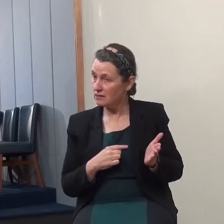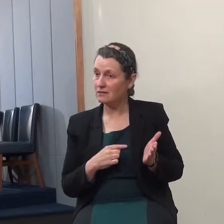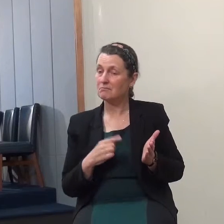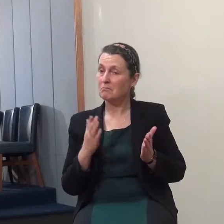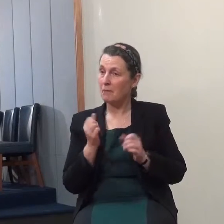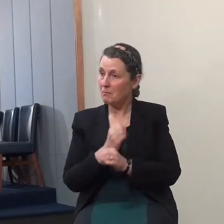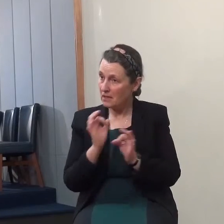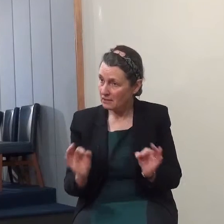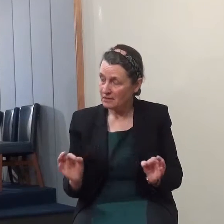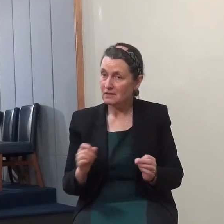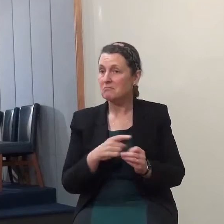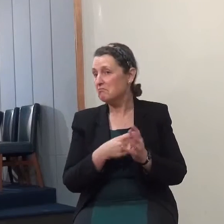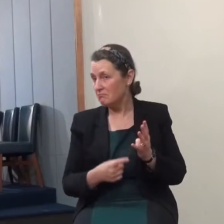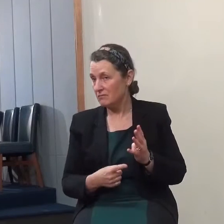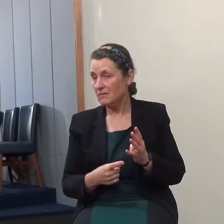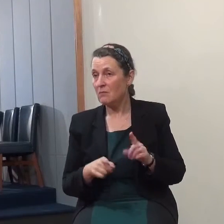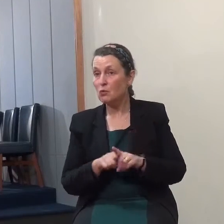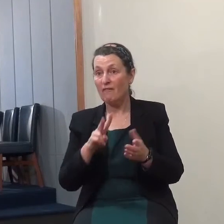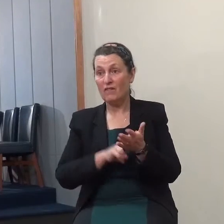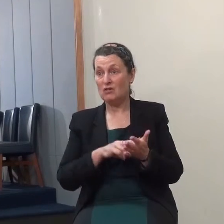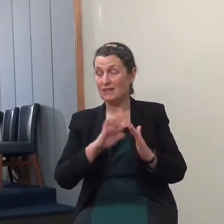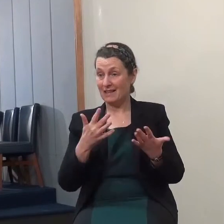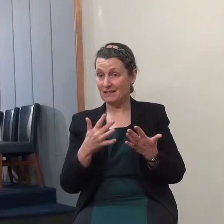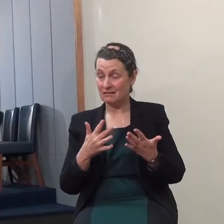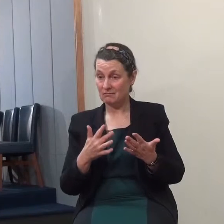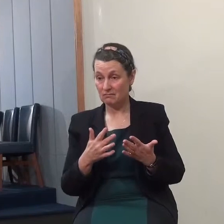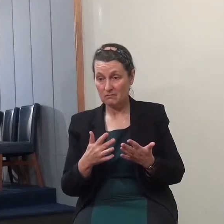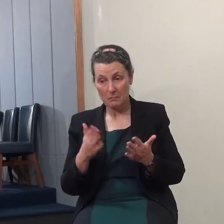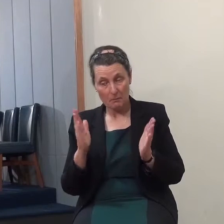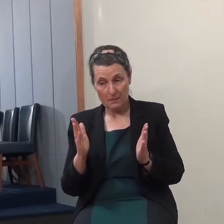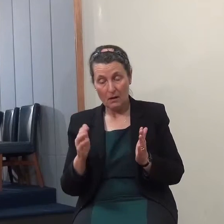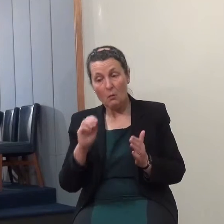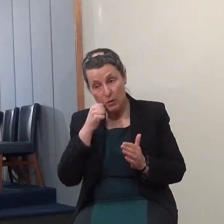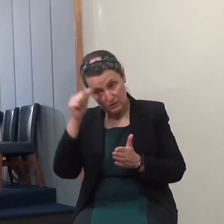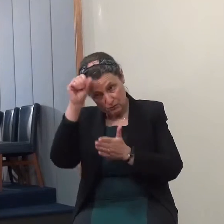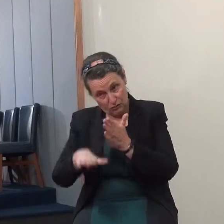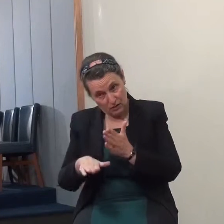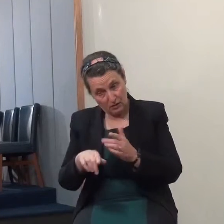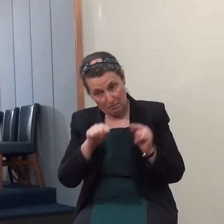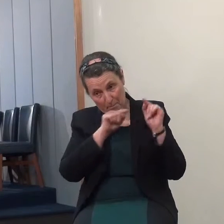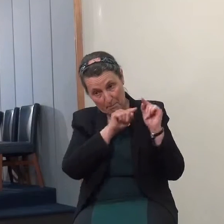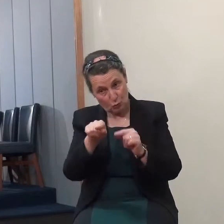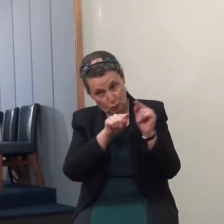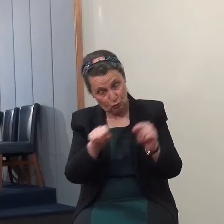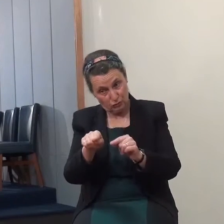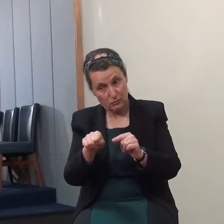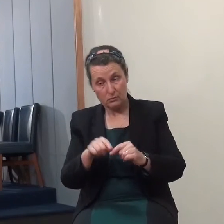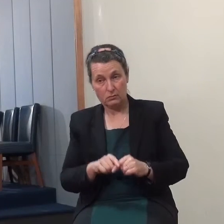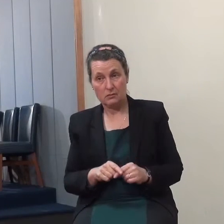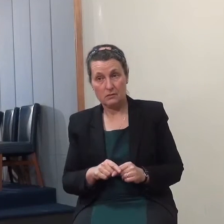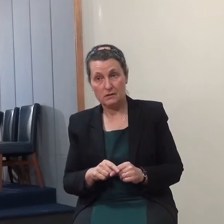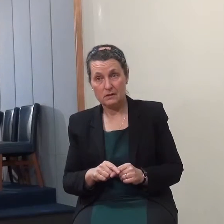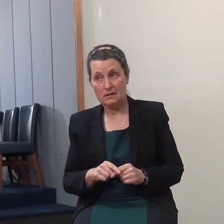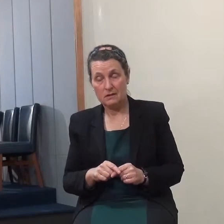10, they'll be persecuted. You'll represent not only a good healer, you'll represent one who